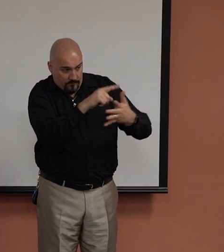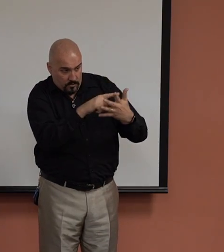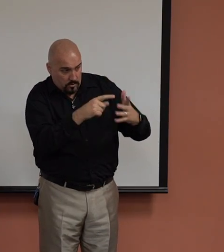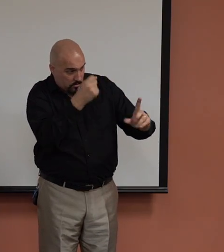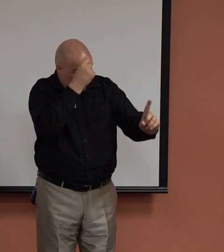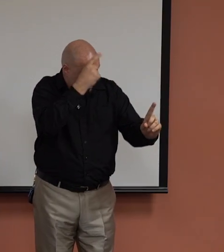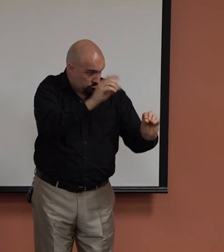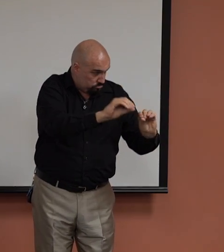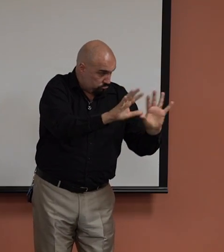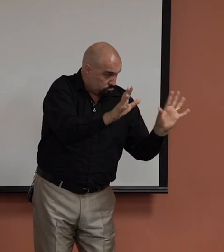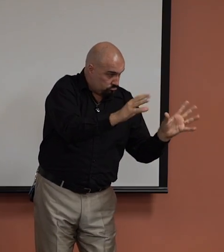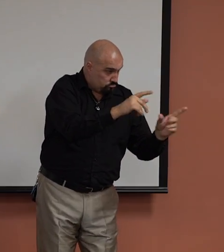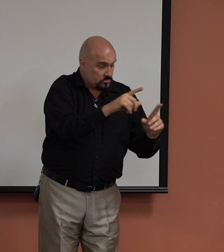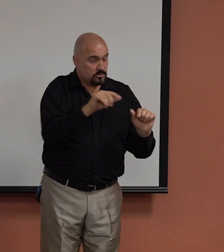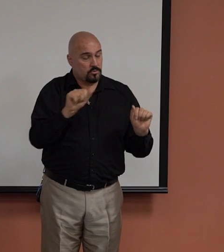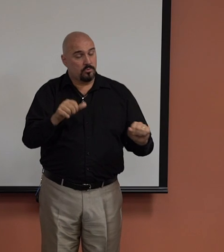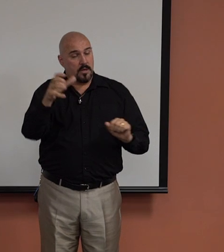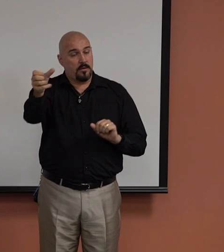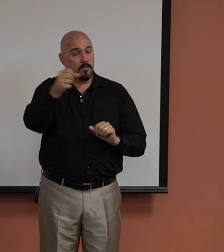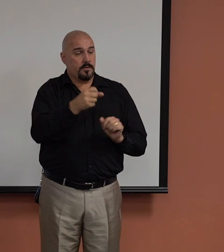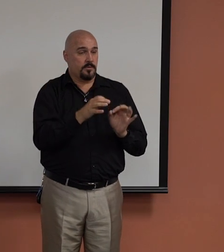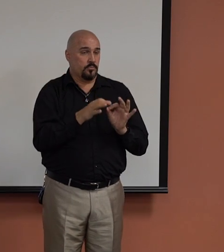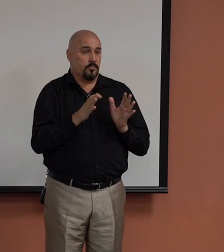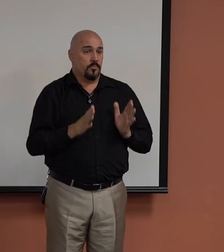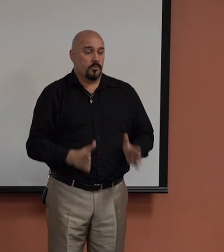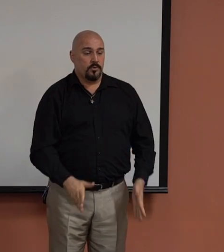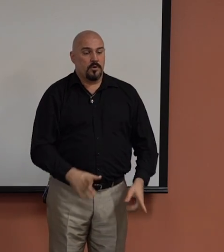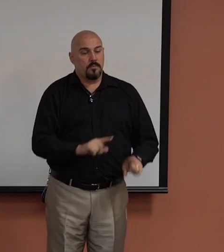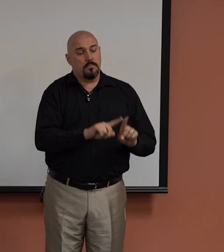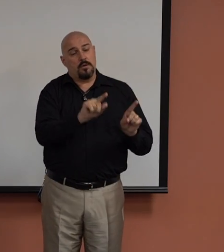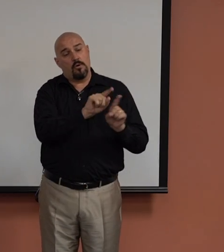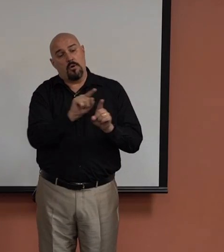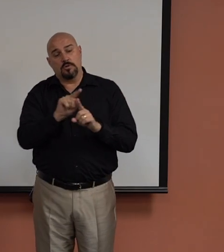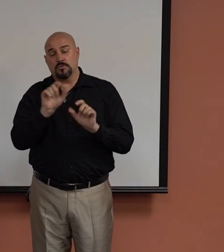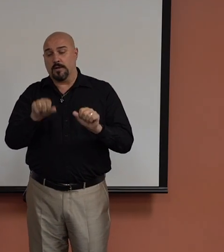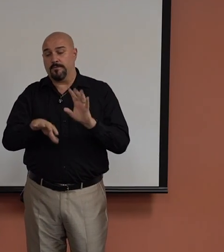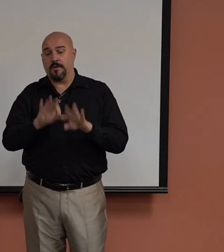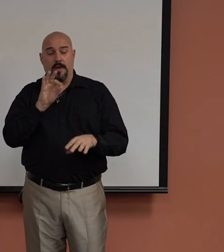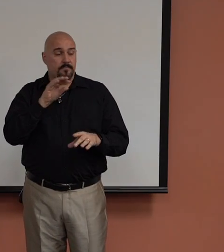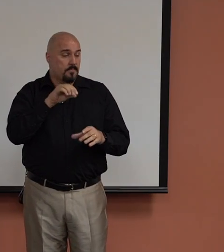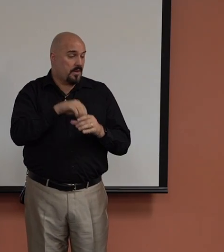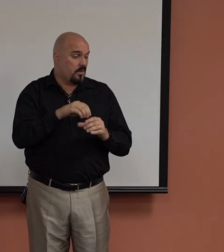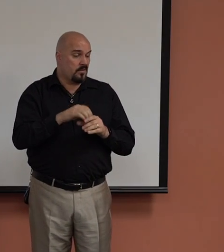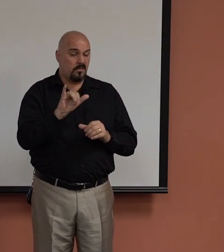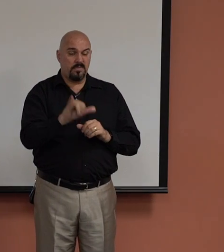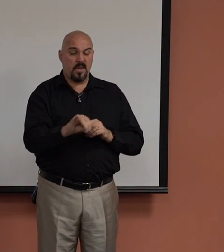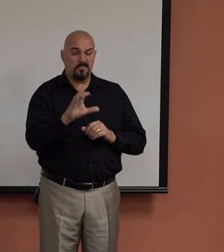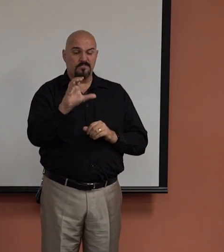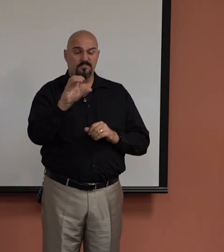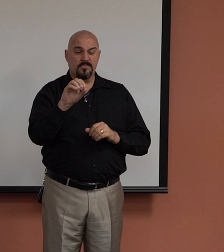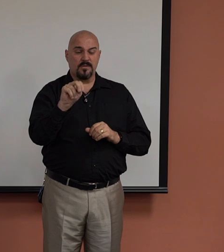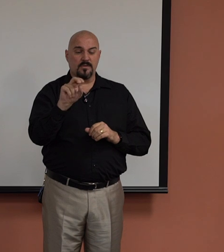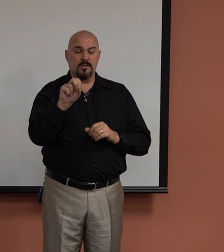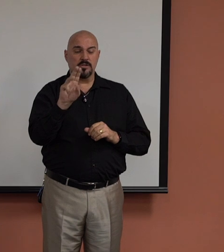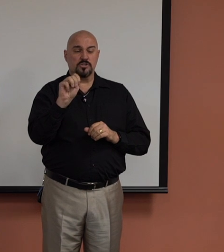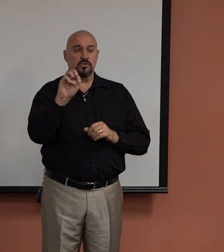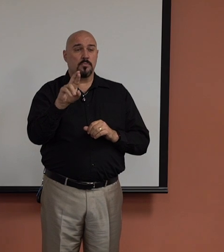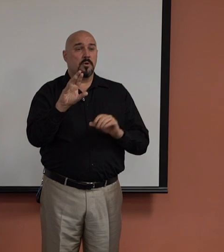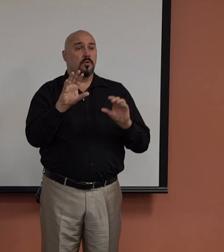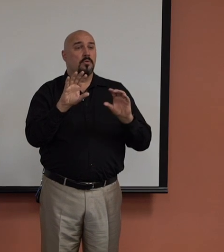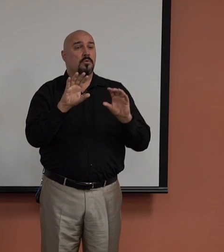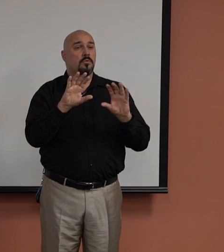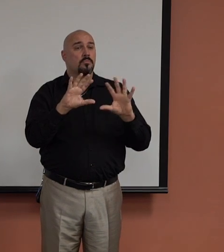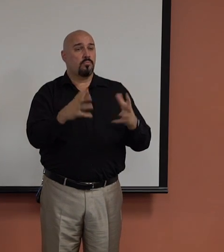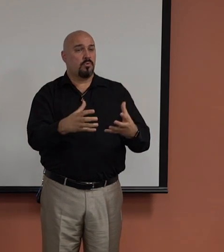would be one way to go. But you could also connect them with somebody from the consumer group and pull a team together to make sure that